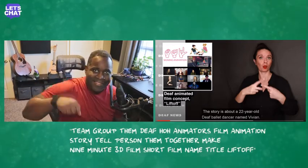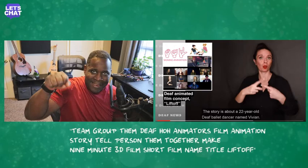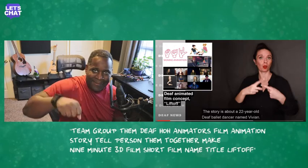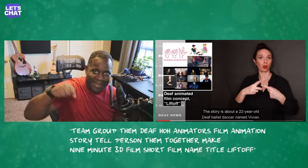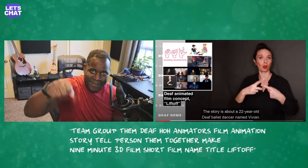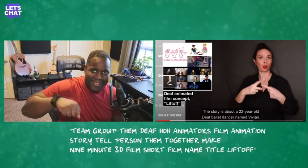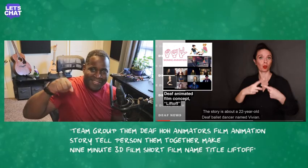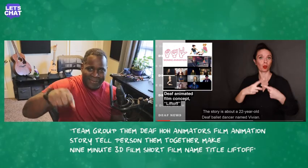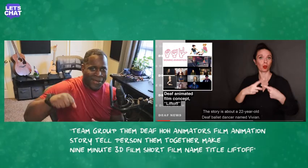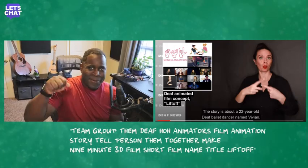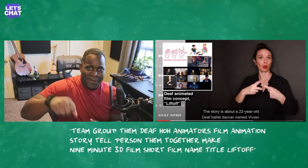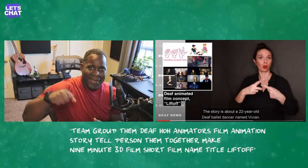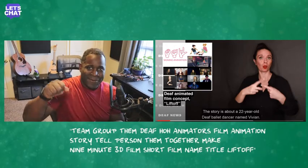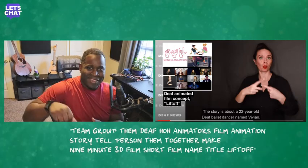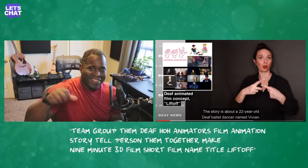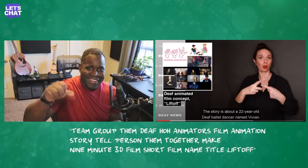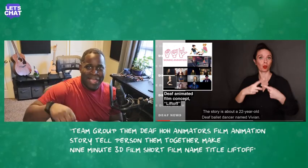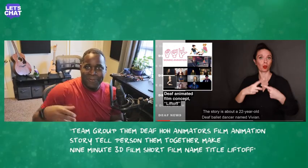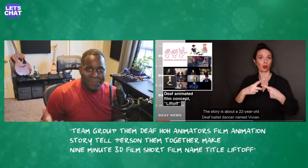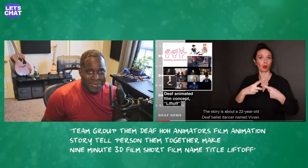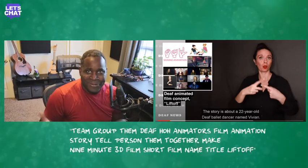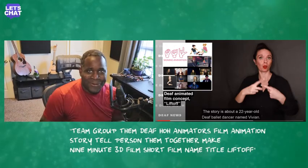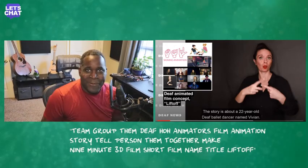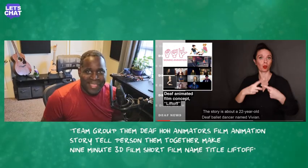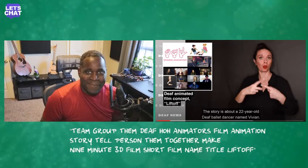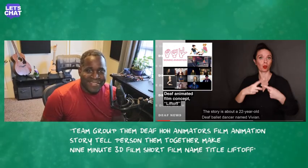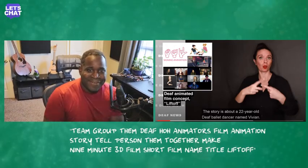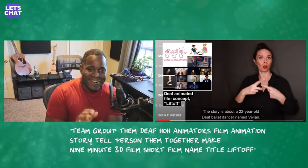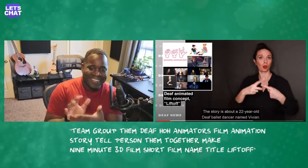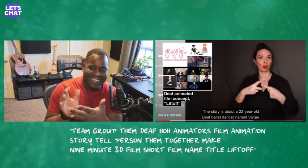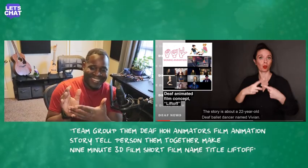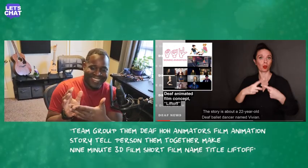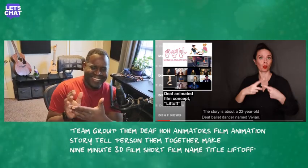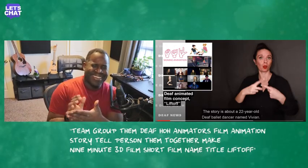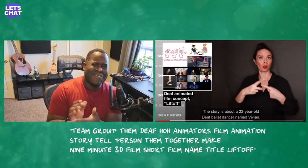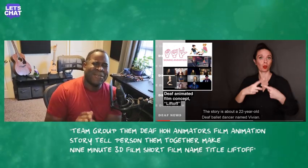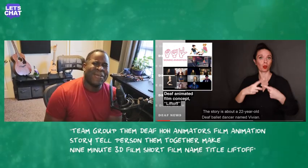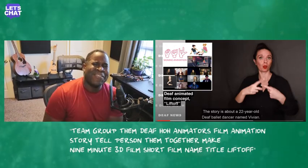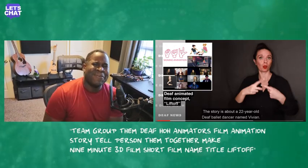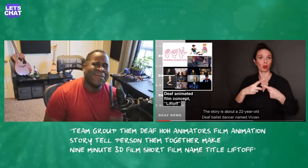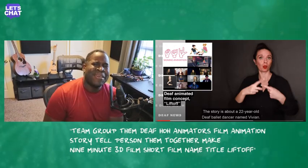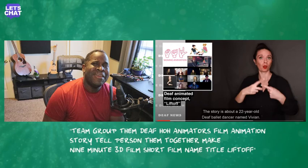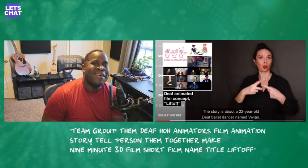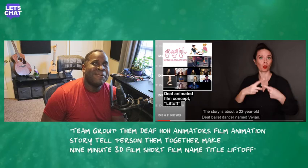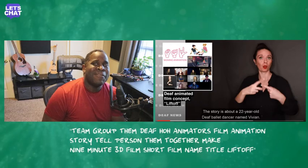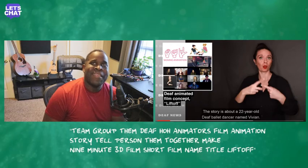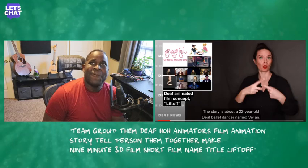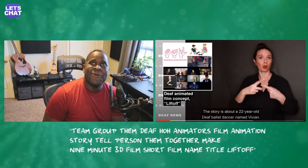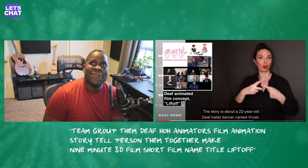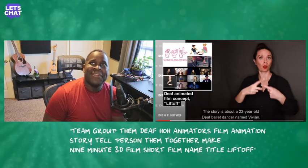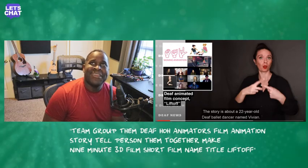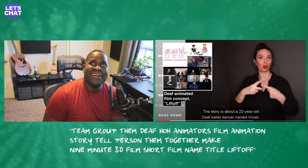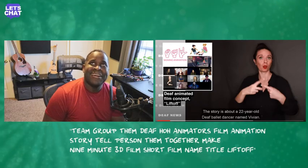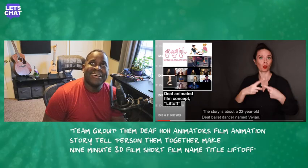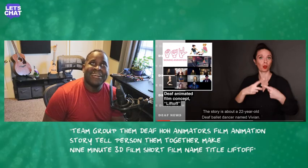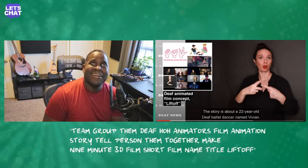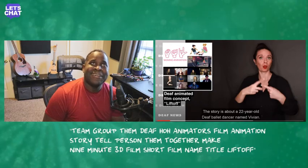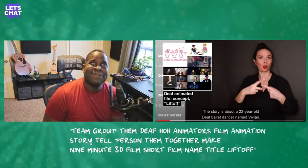used to be the sign for like movies way, way, way back when. Now people don't know what that means anymore. It's like what do you call them? What's that